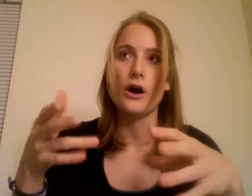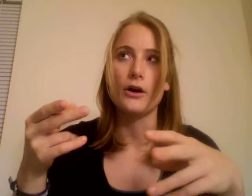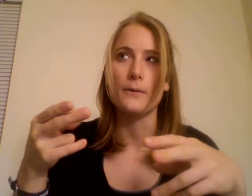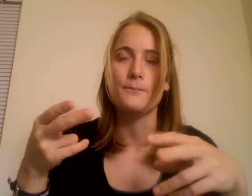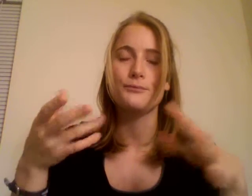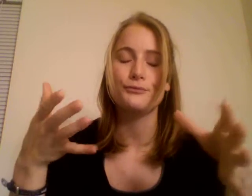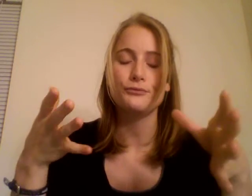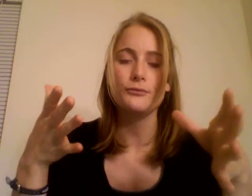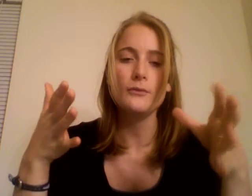are,